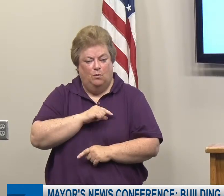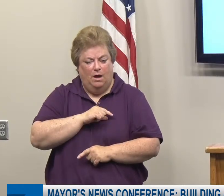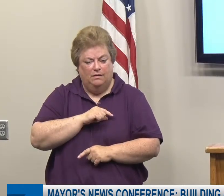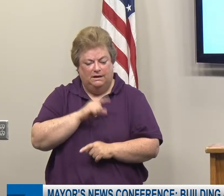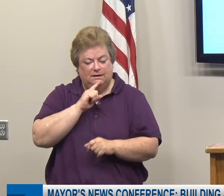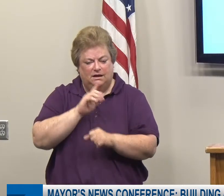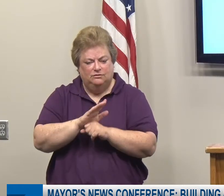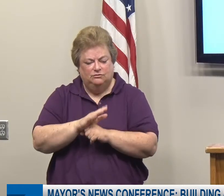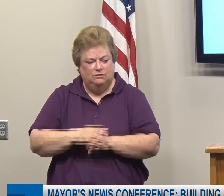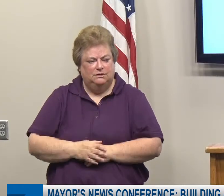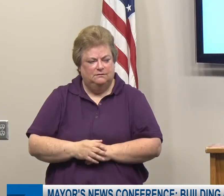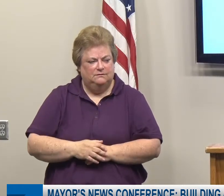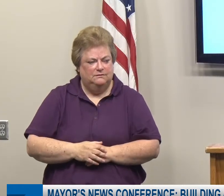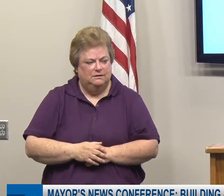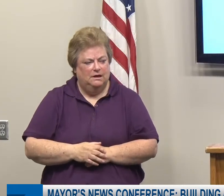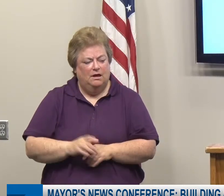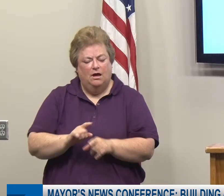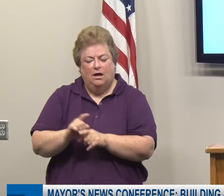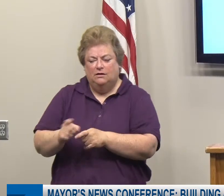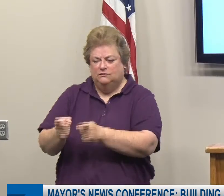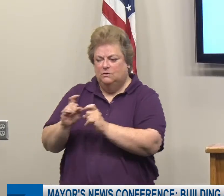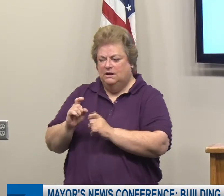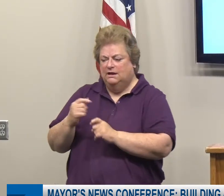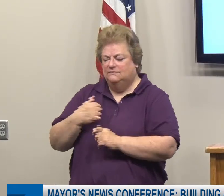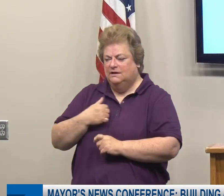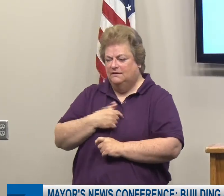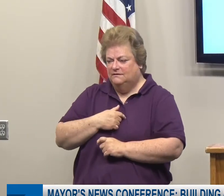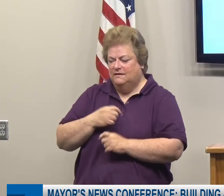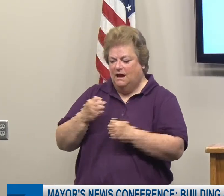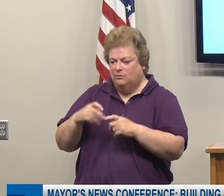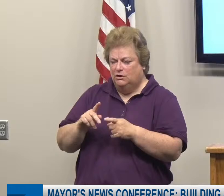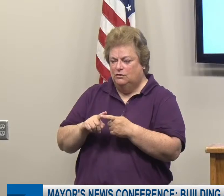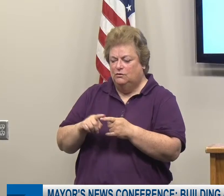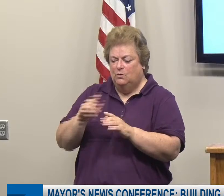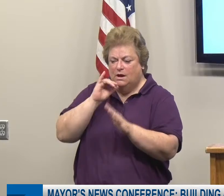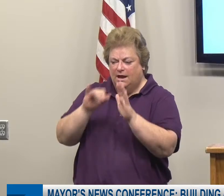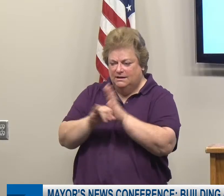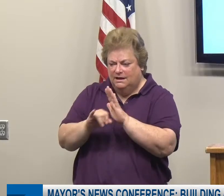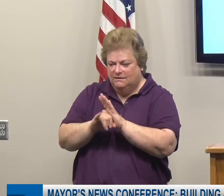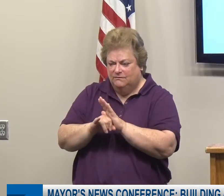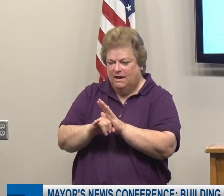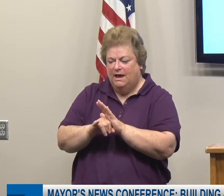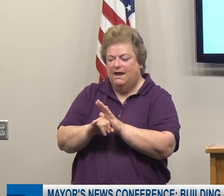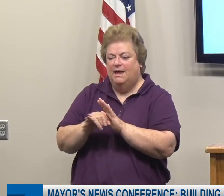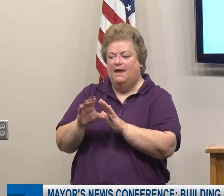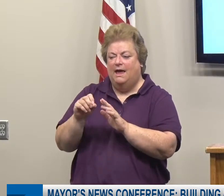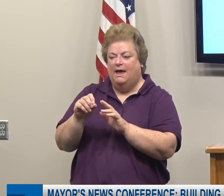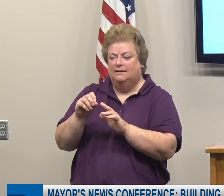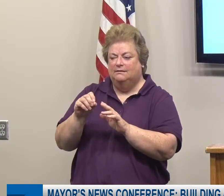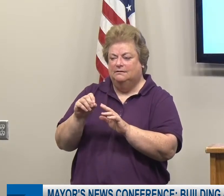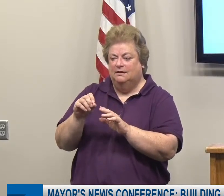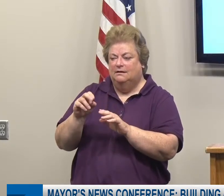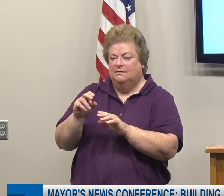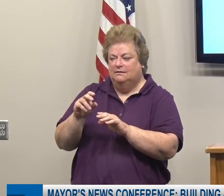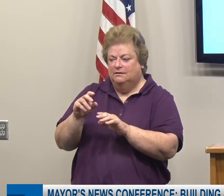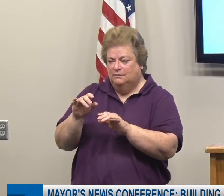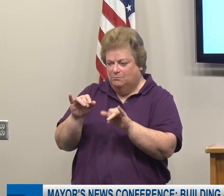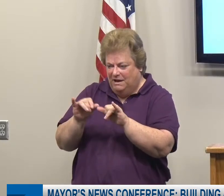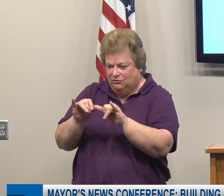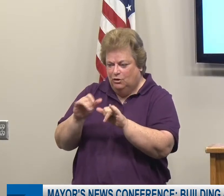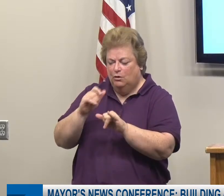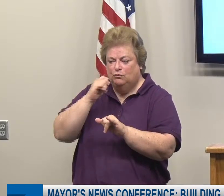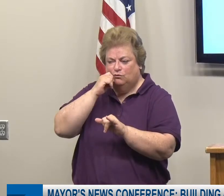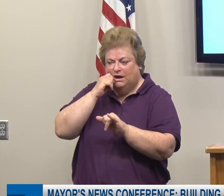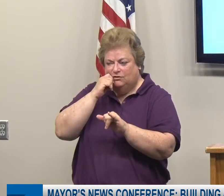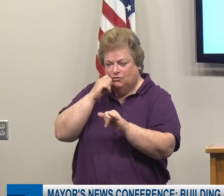Technology also provides us with the opportunity to review policing data to identify and address racial disparities. LPD embraces